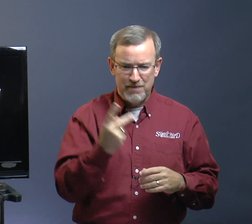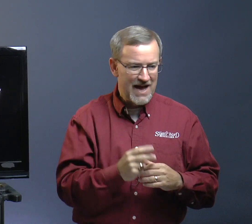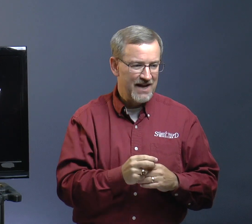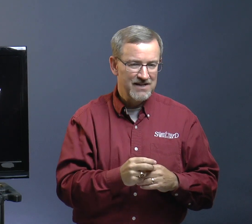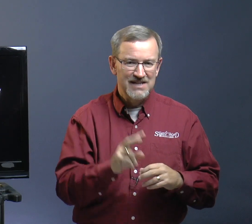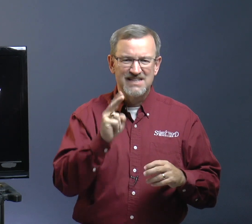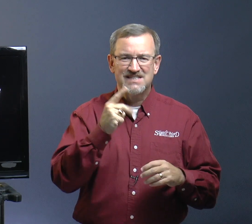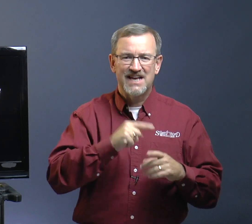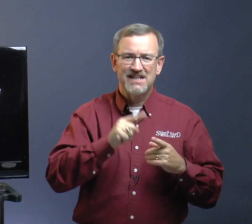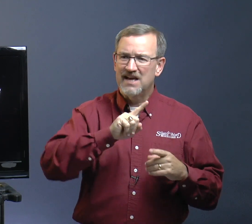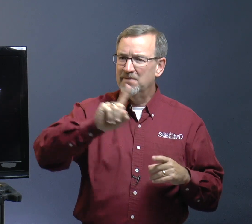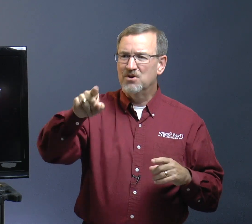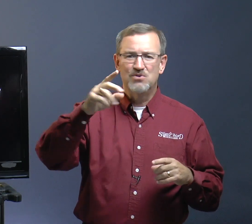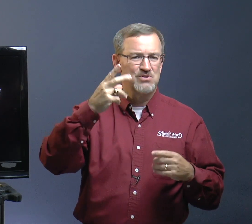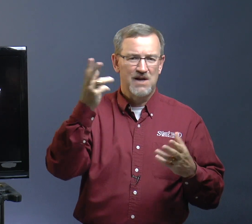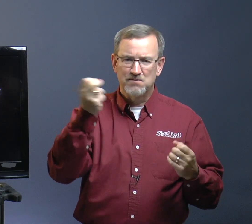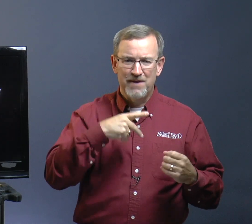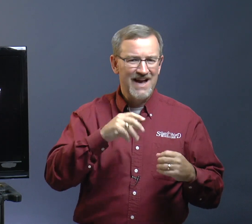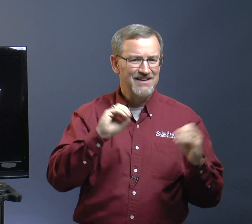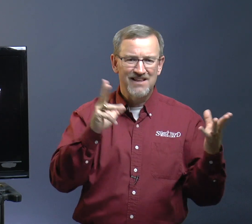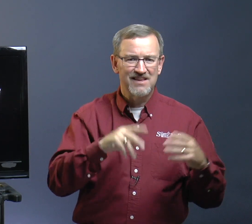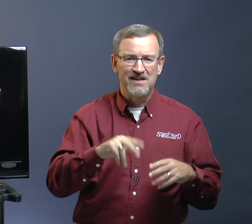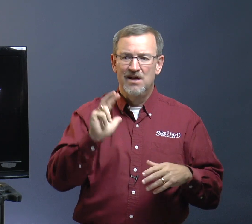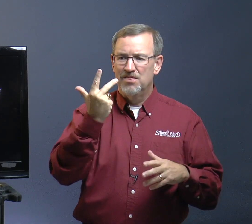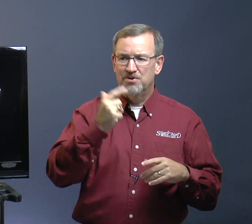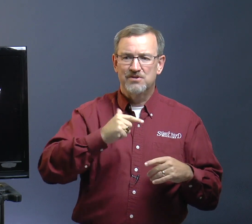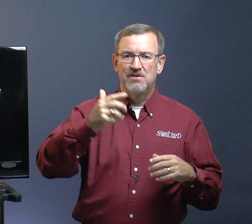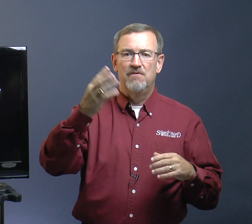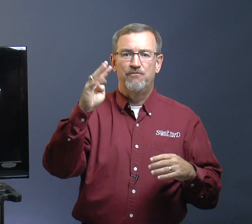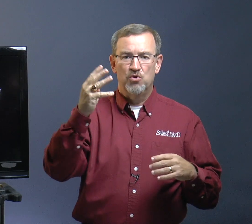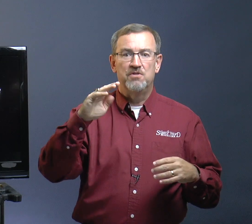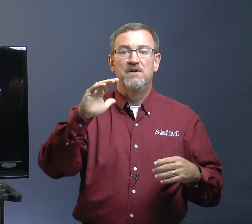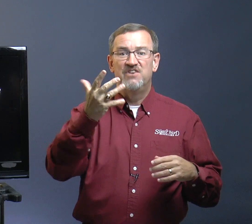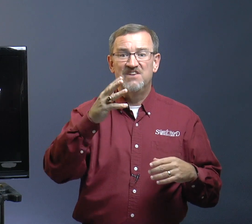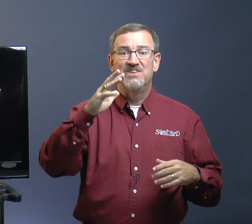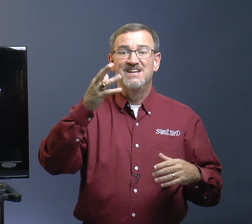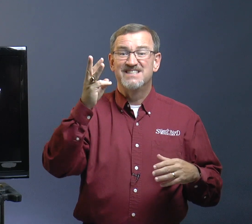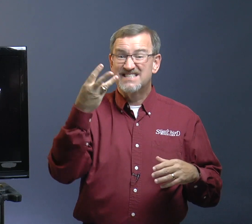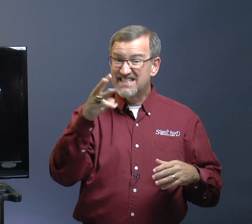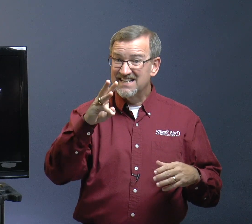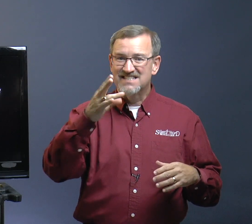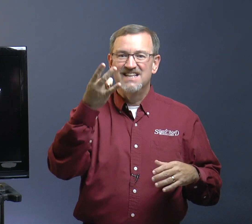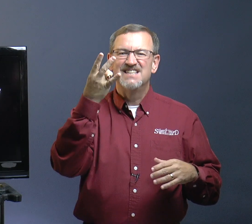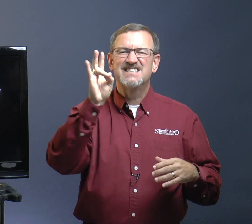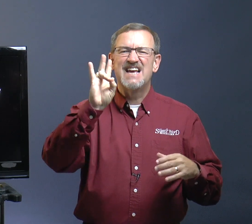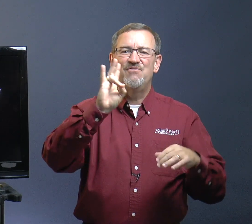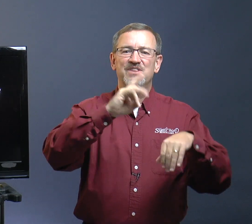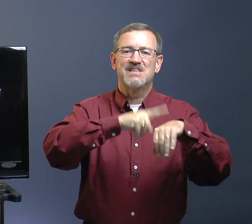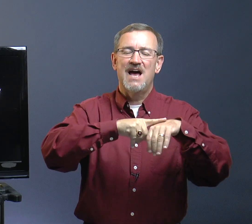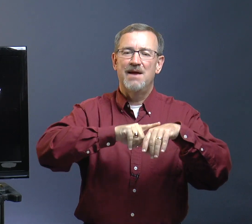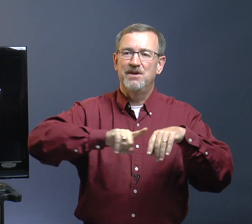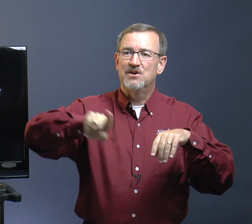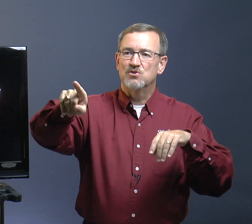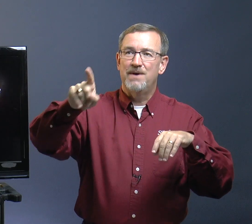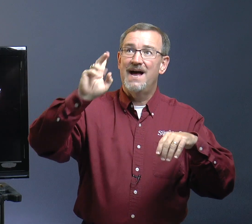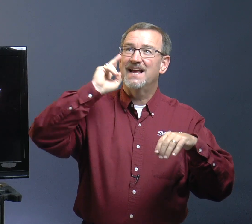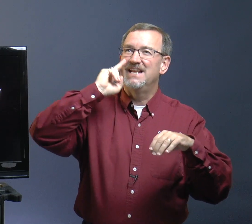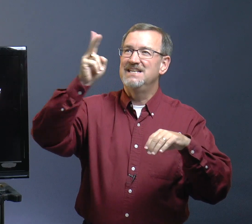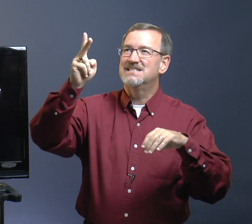back. Second time goes, comes back, nothing. Third, fourth, fifth, sixth, seventh time he goes back and he